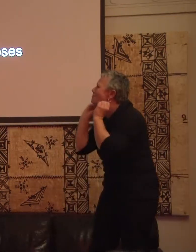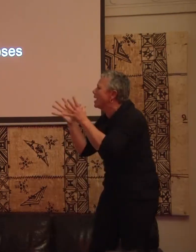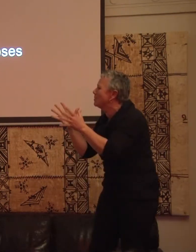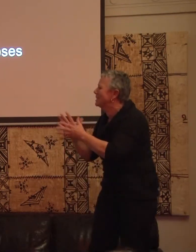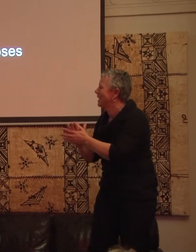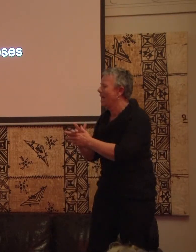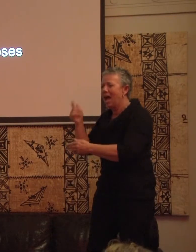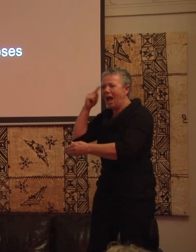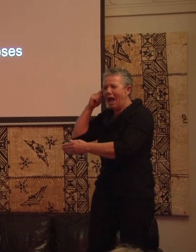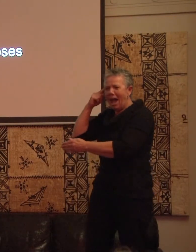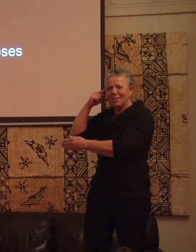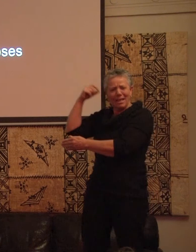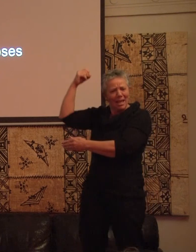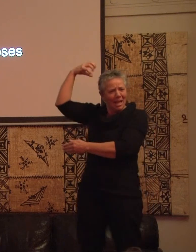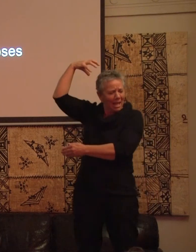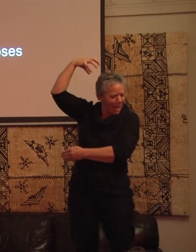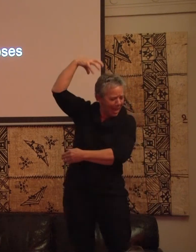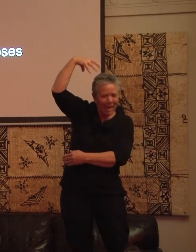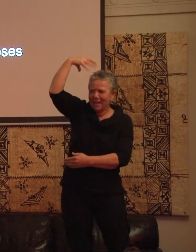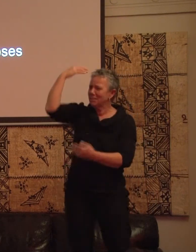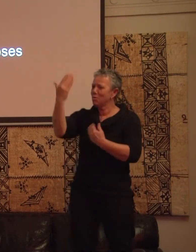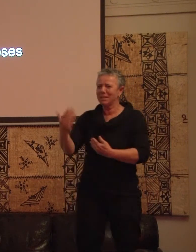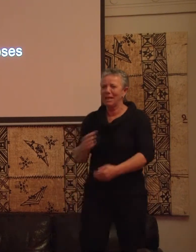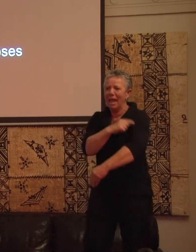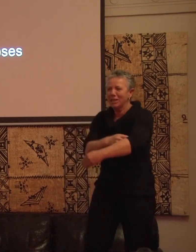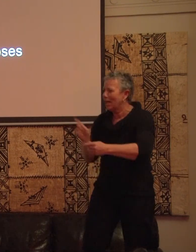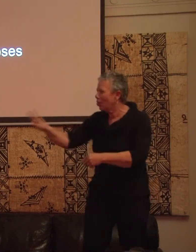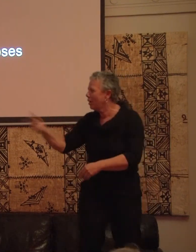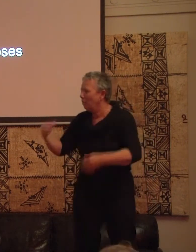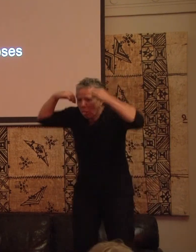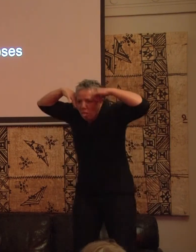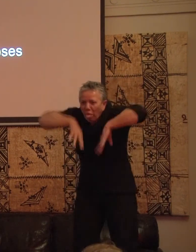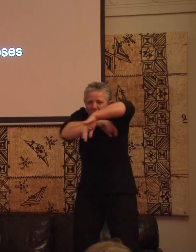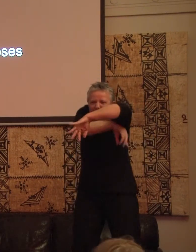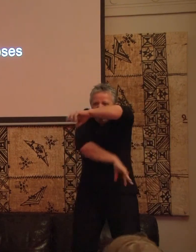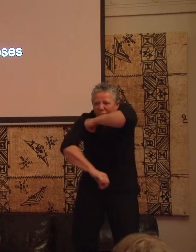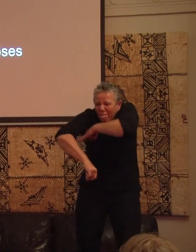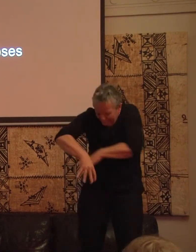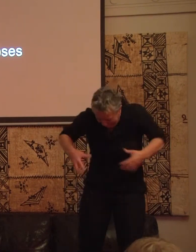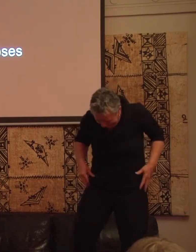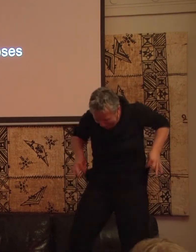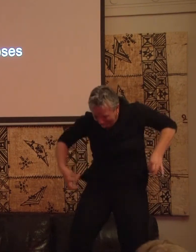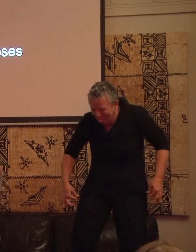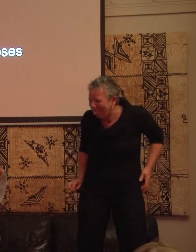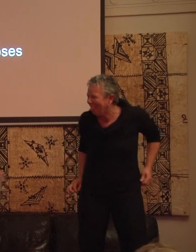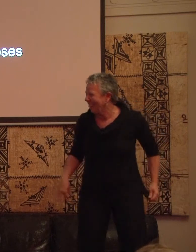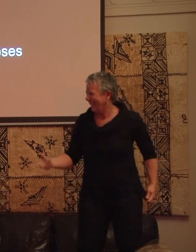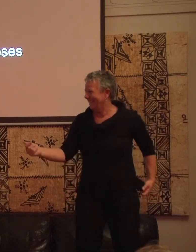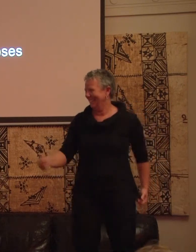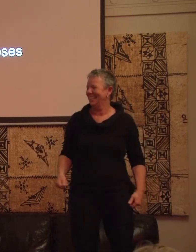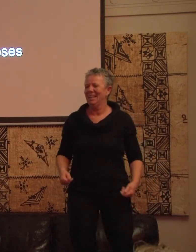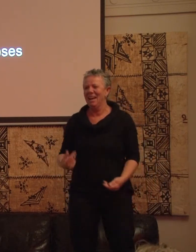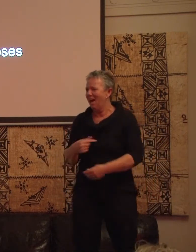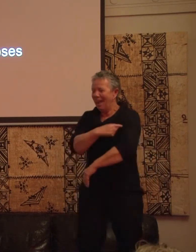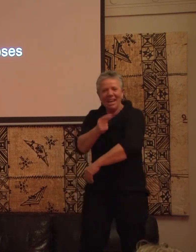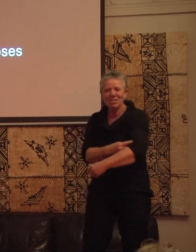I think Eddie's presentation just showed the energy. Look at him, he's sweating. He's absolutely, he's dripping. The energy and the effort